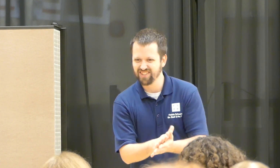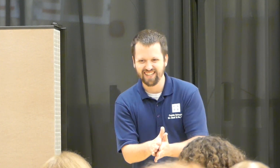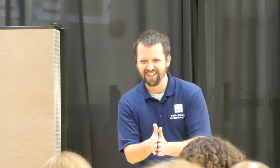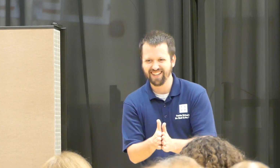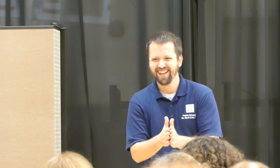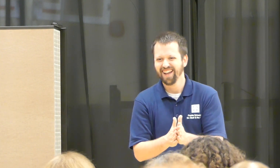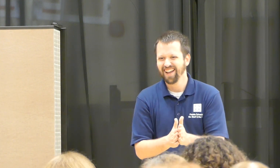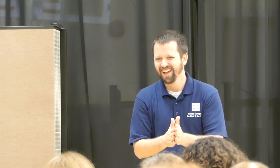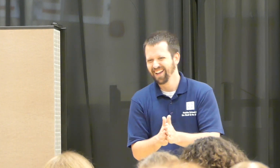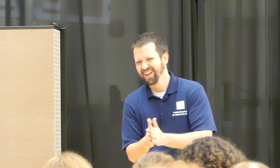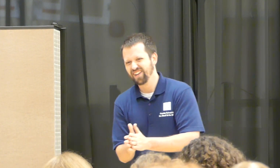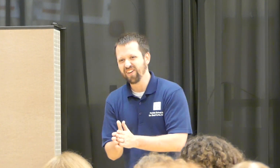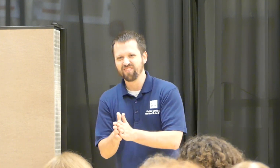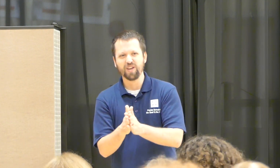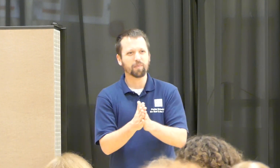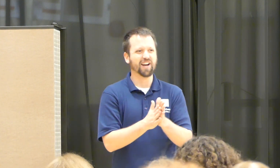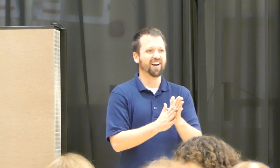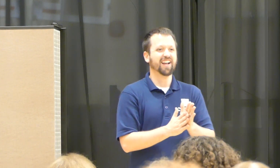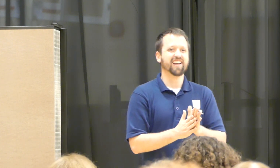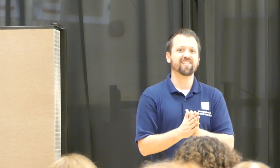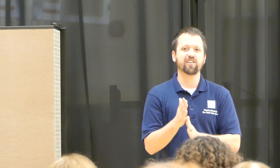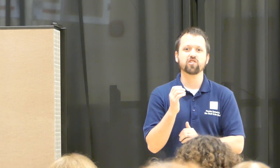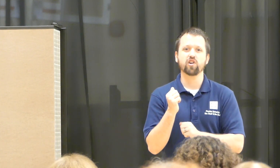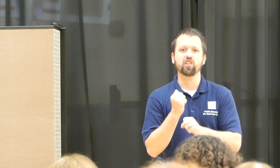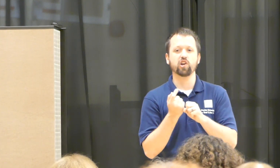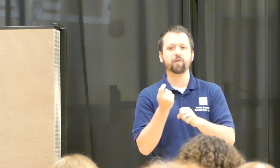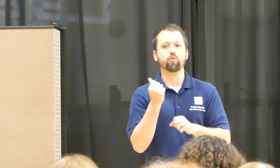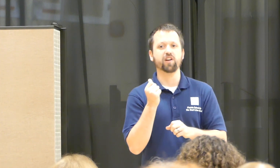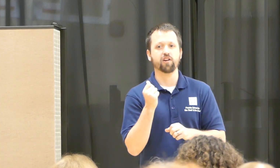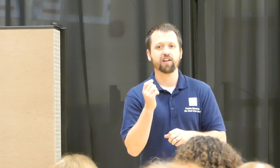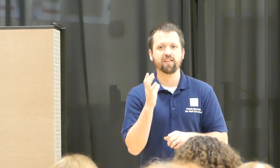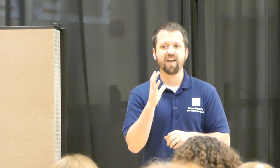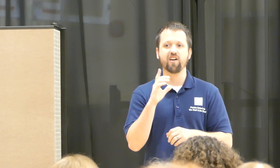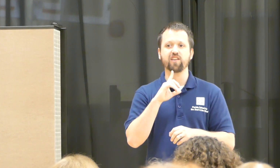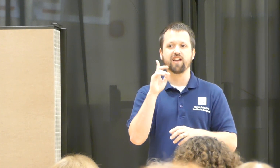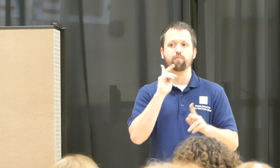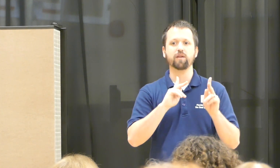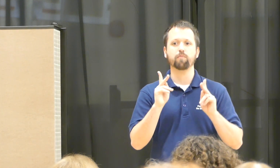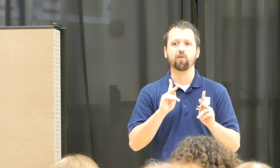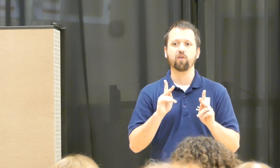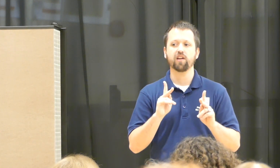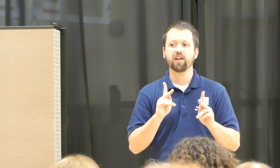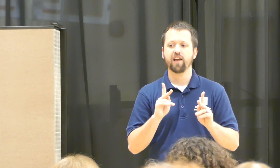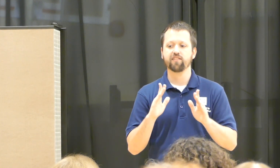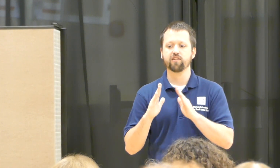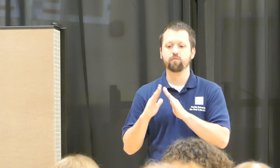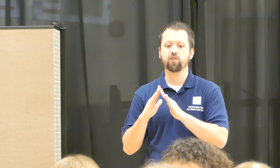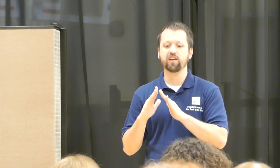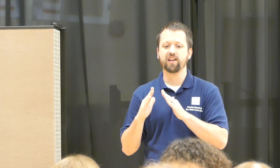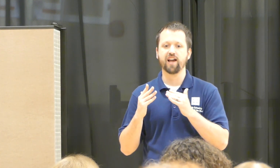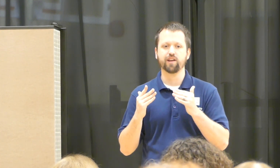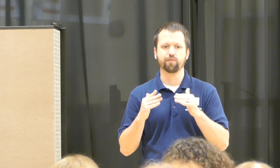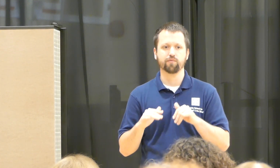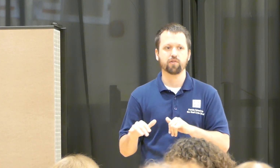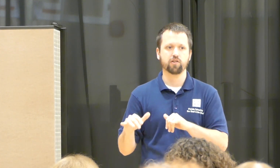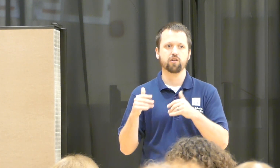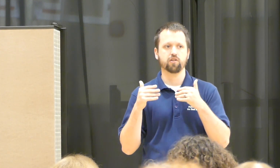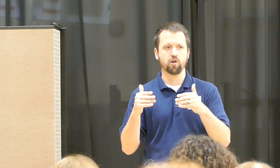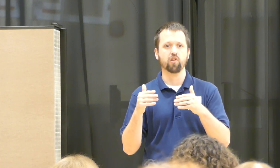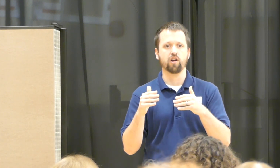kidding. You messed me up there. Because years are a little bit weird, because how the deaf people as a community kind of go along